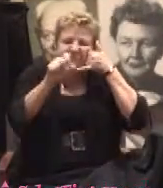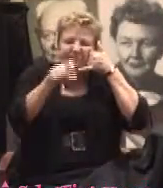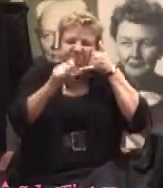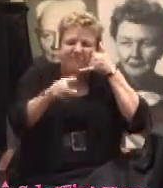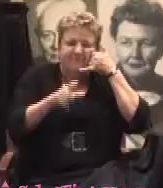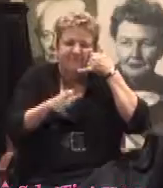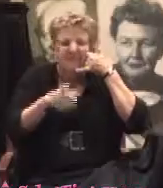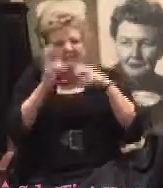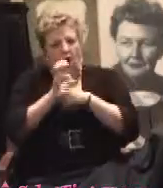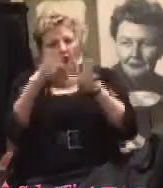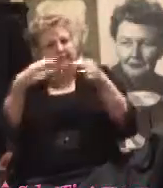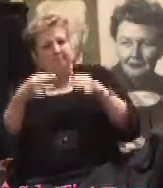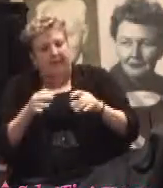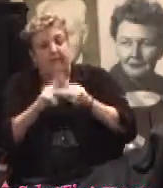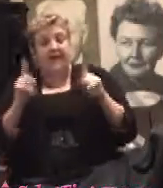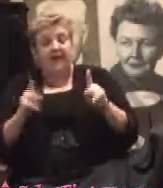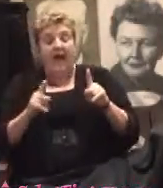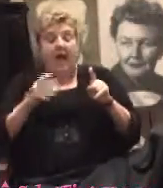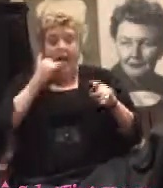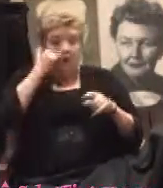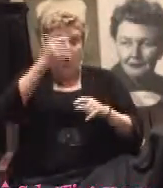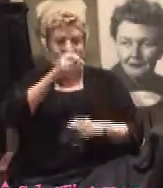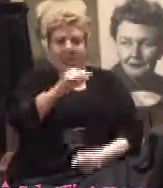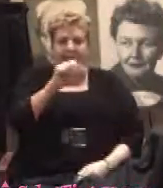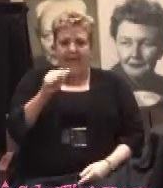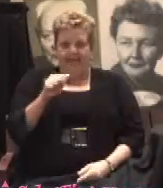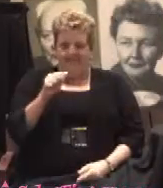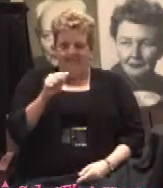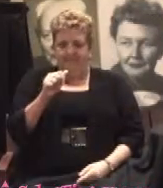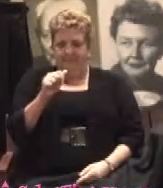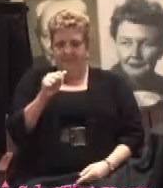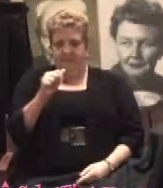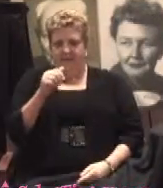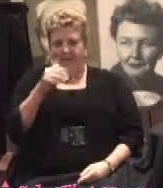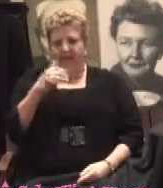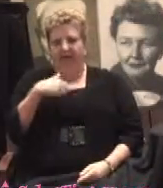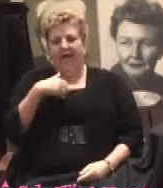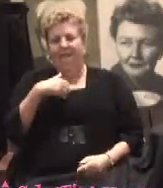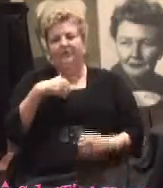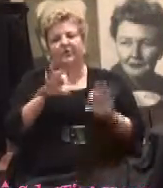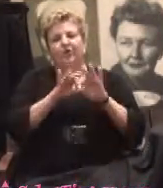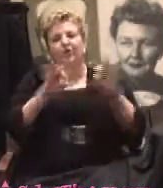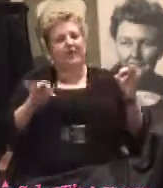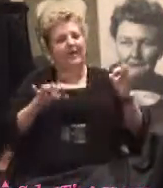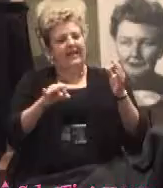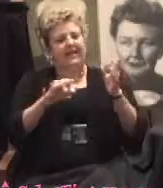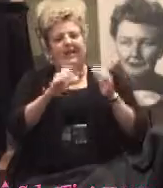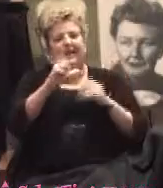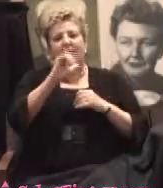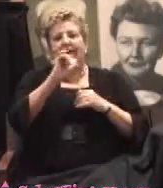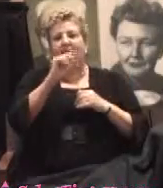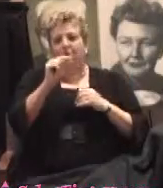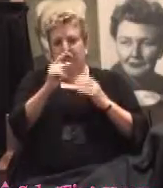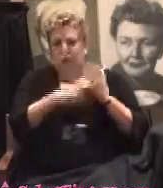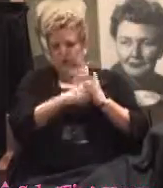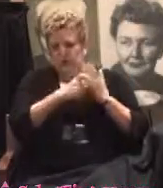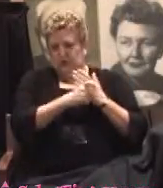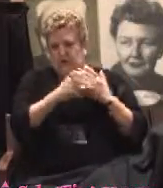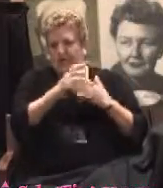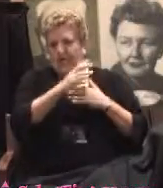and I called Alcoholics Anonymous. Now I have a degree in literature. I have a minor in religious studies, and I couldn't find it in the phone book. I really couldn't. I looked in